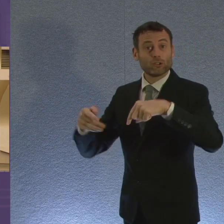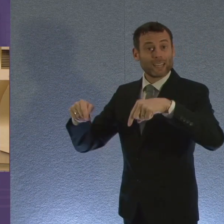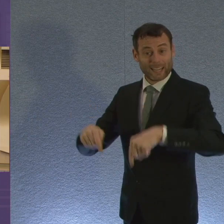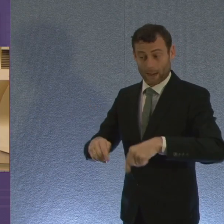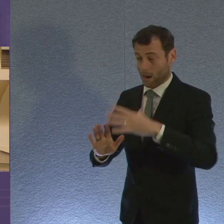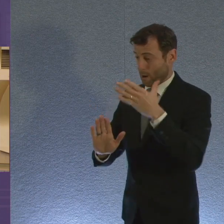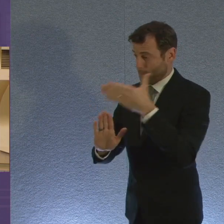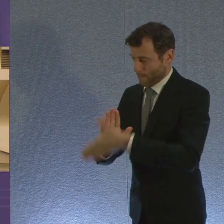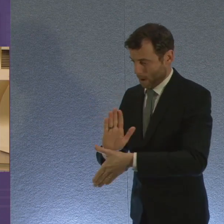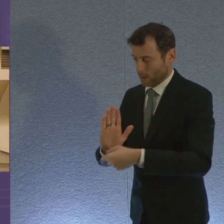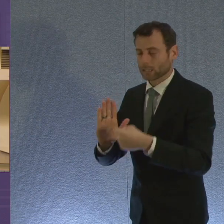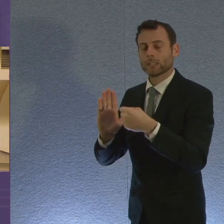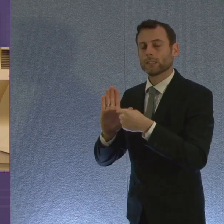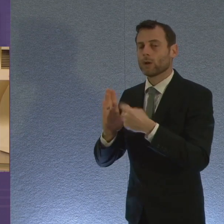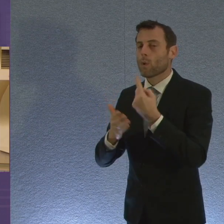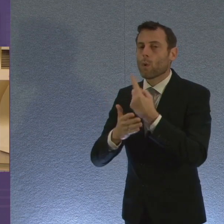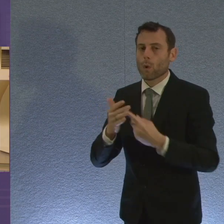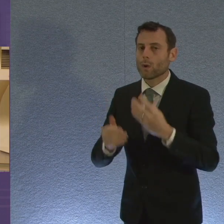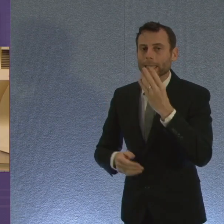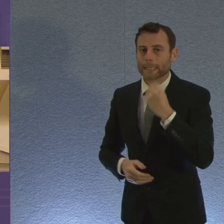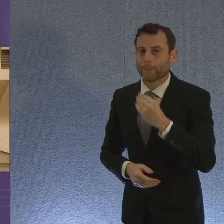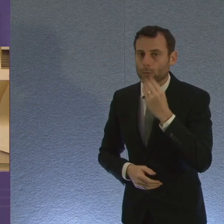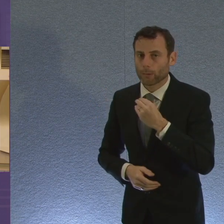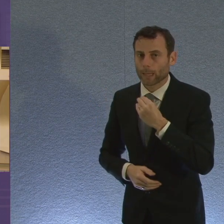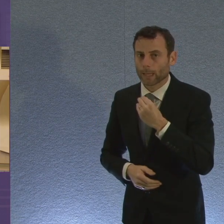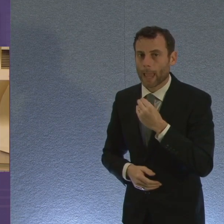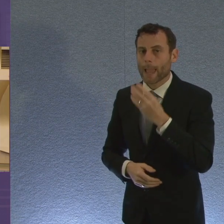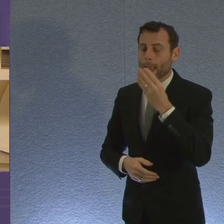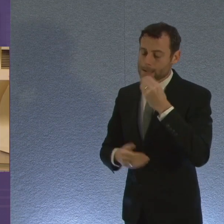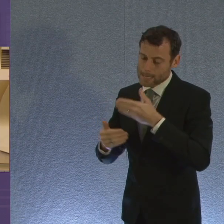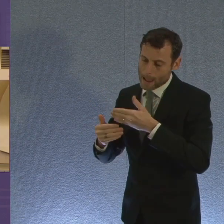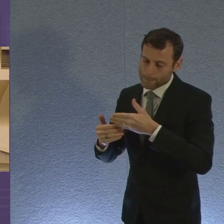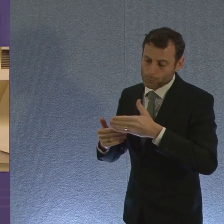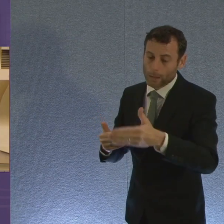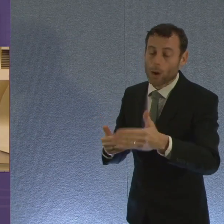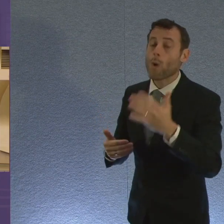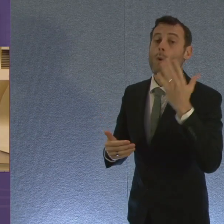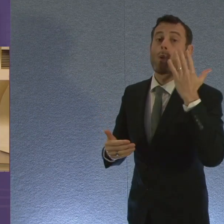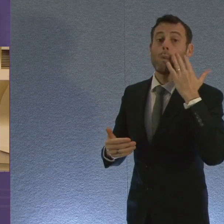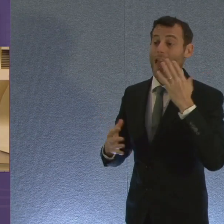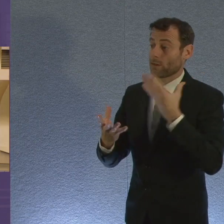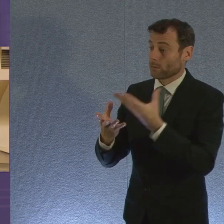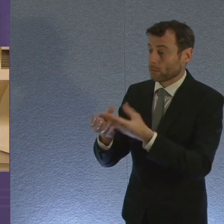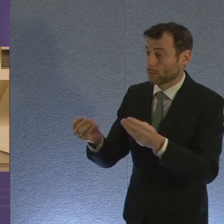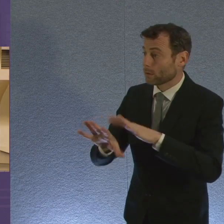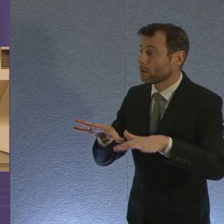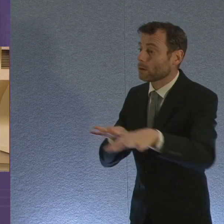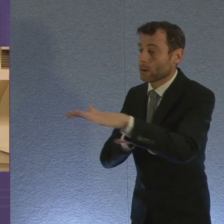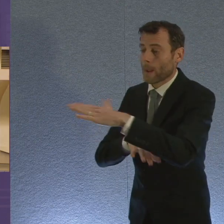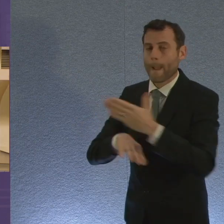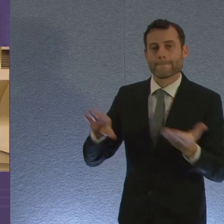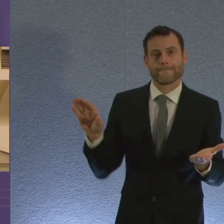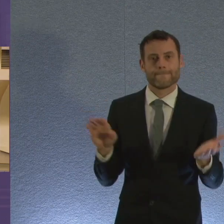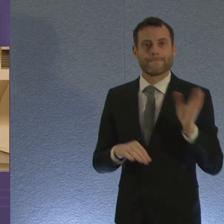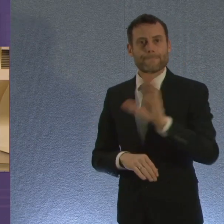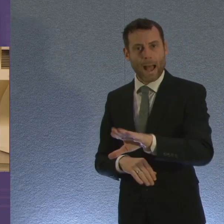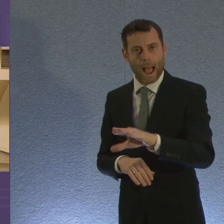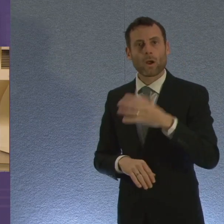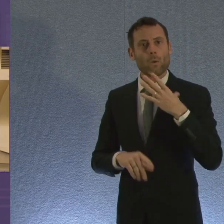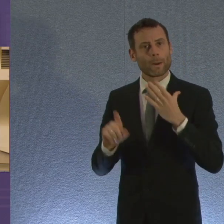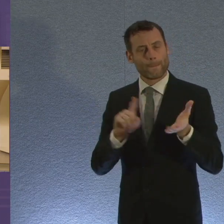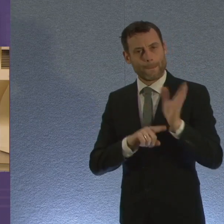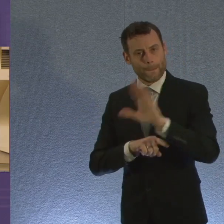be temporary. Of course, after we get through this pandemic, we will always return back to trial by jury. If I may briefly speak to the